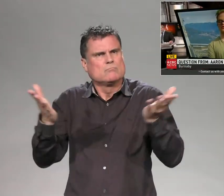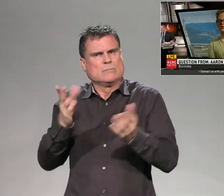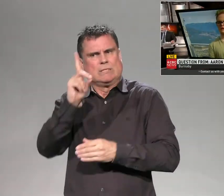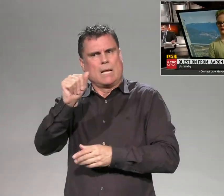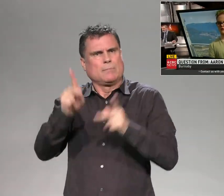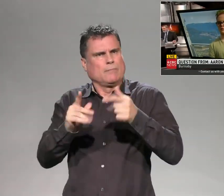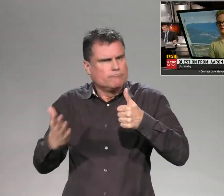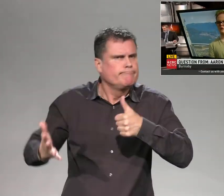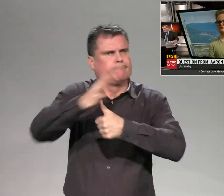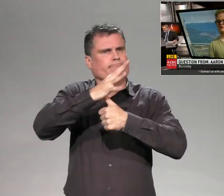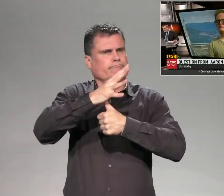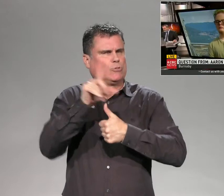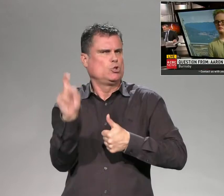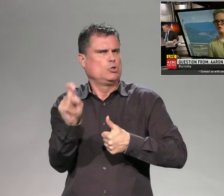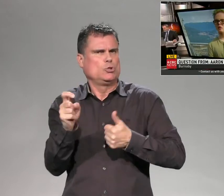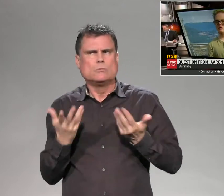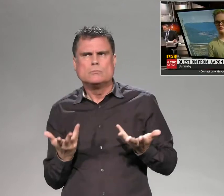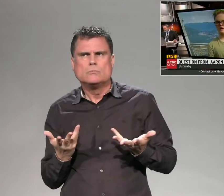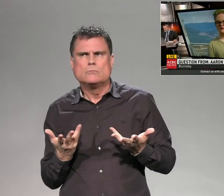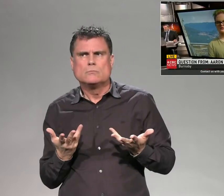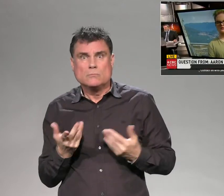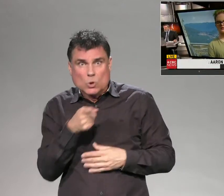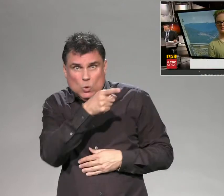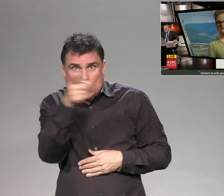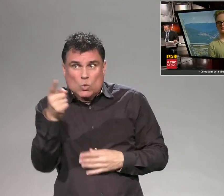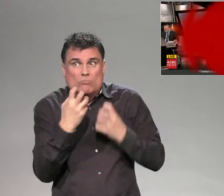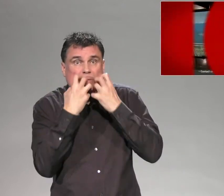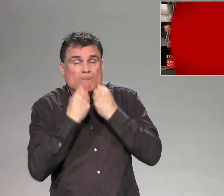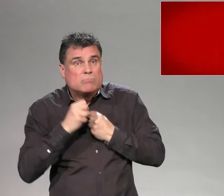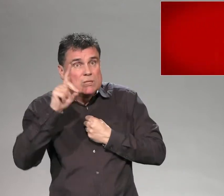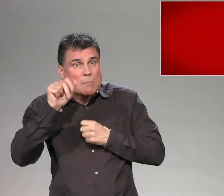Do you care about disabled people or not?